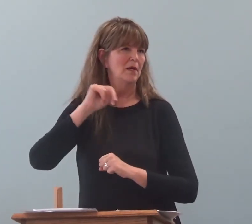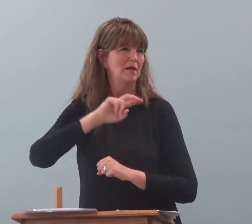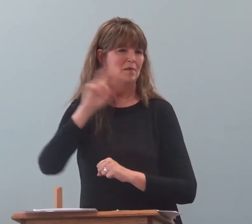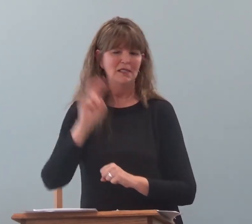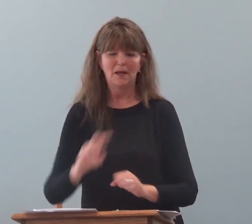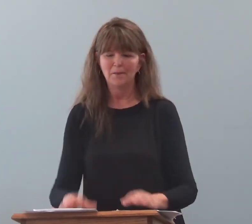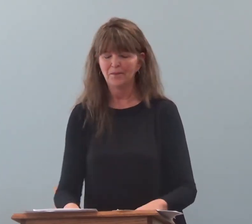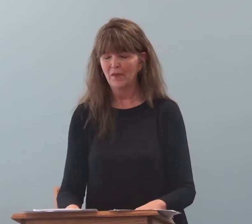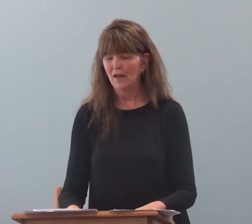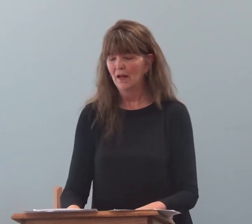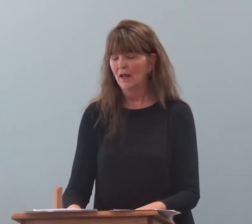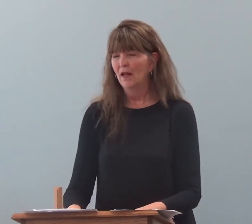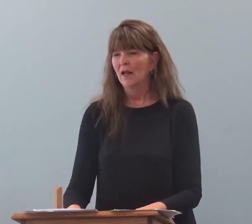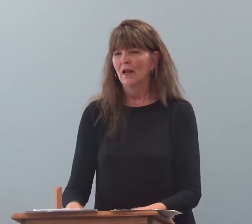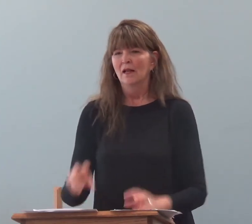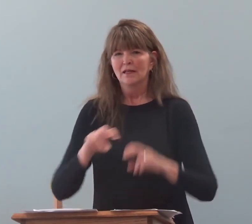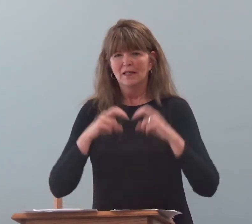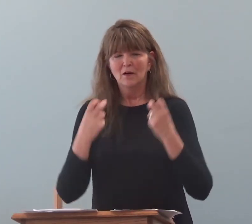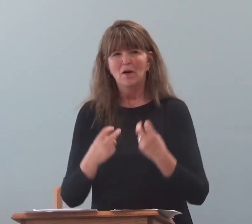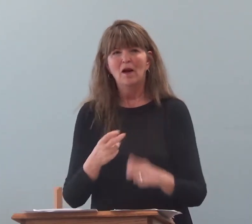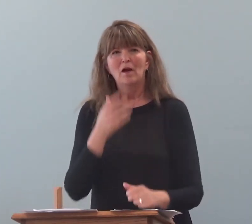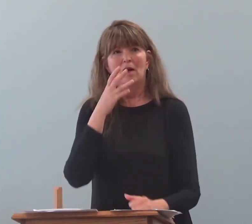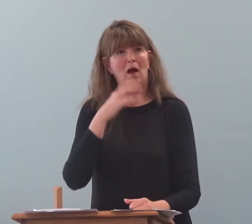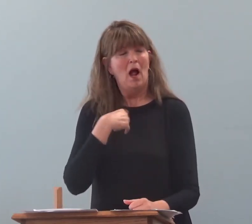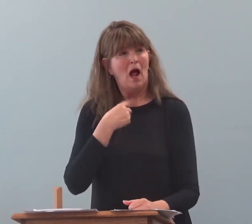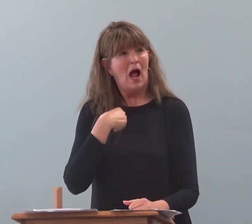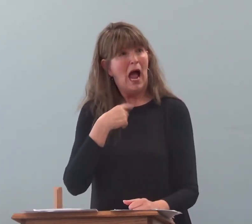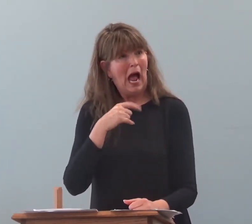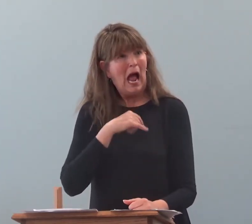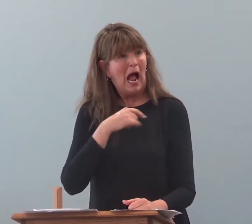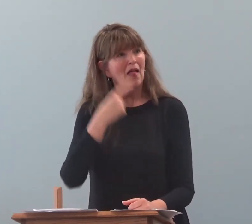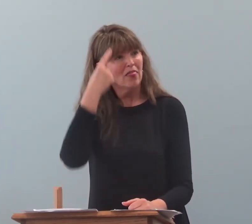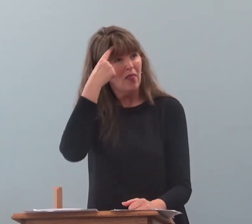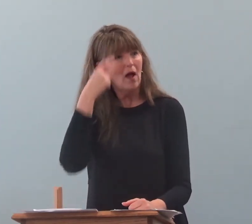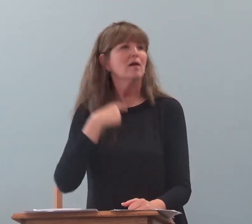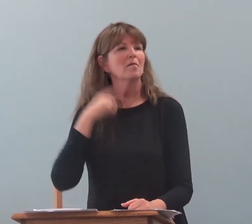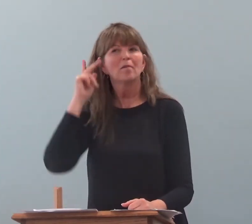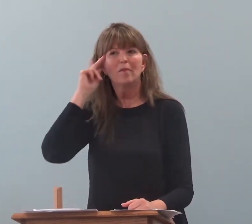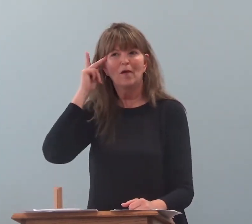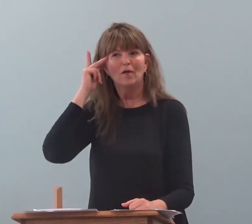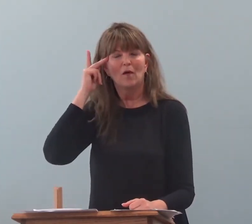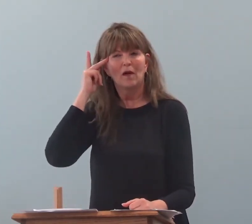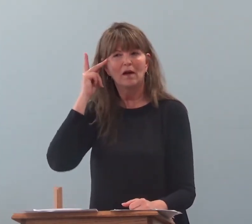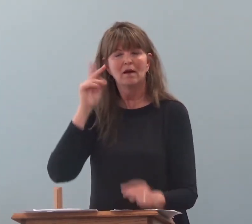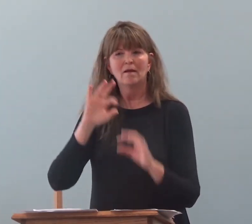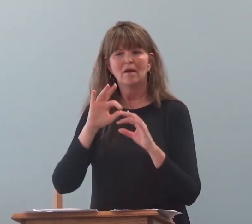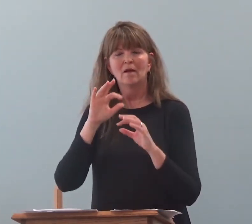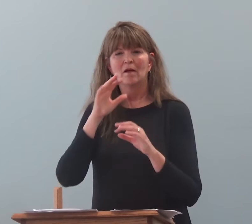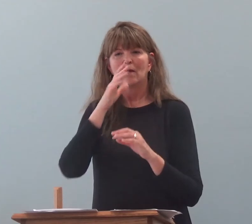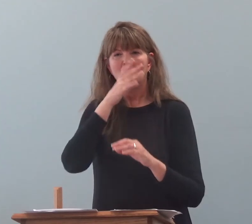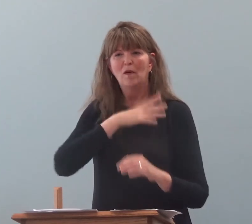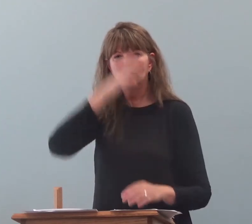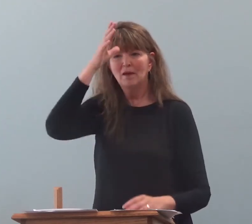Here's my advertisement for Spin Pizza. We were sitting around the table, and I thought I was being